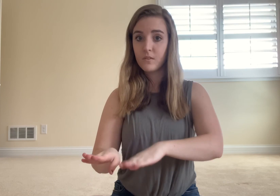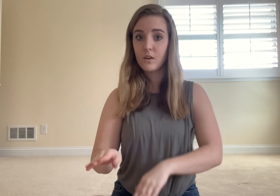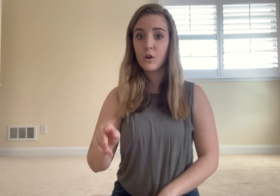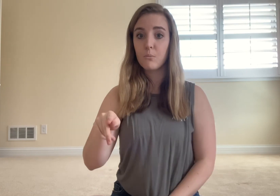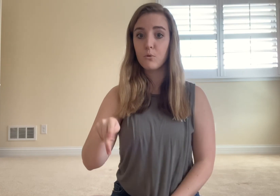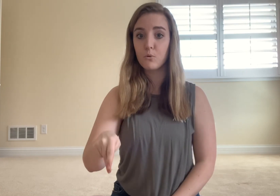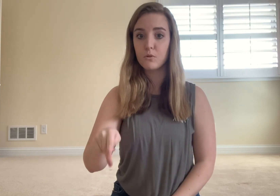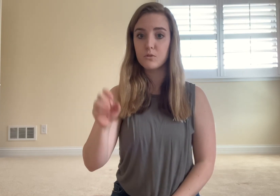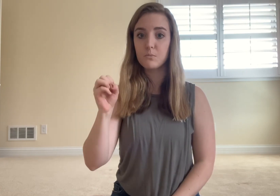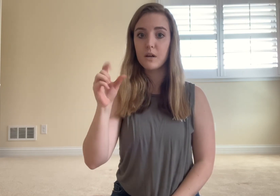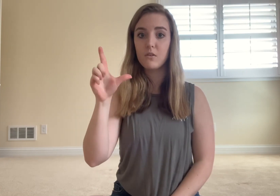pool you spell,